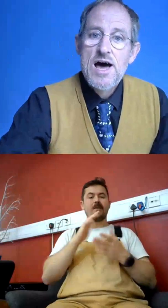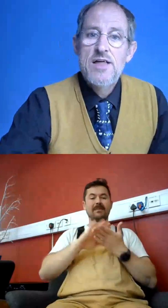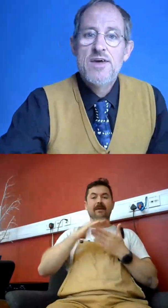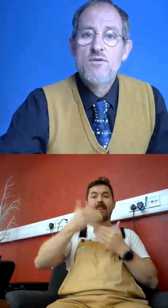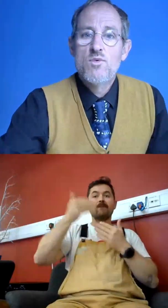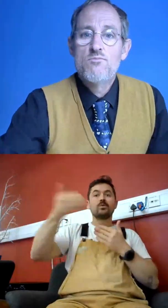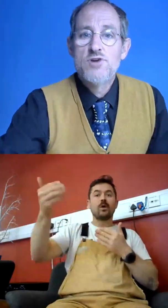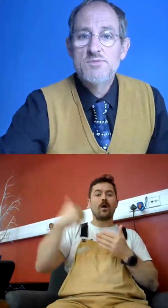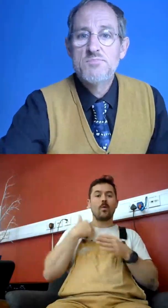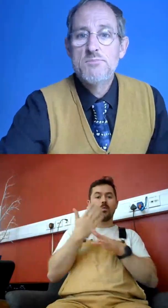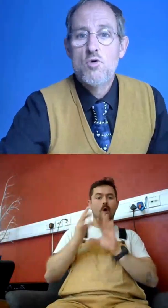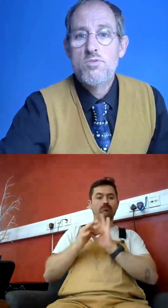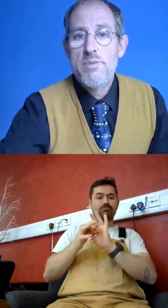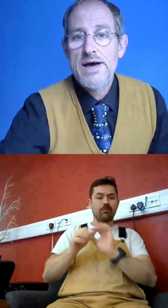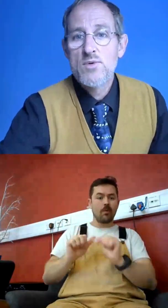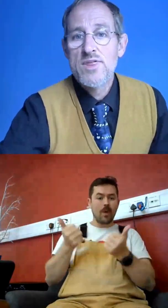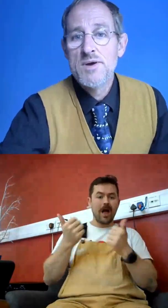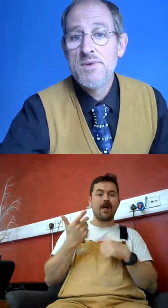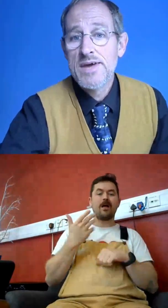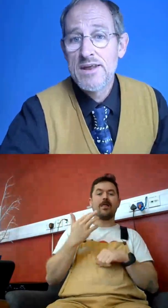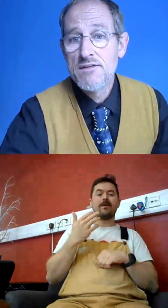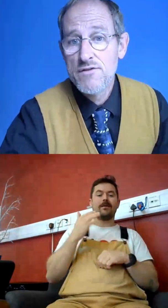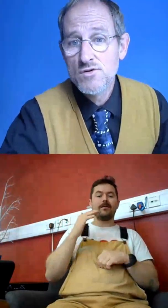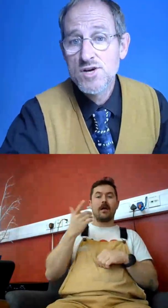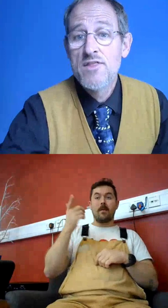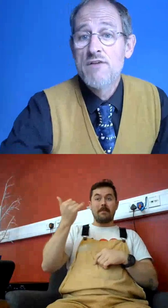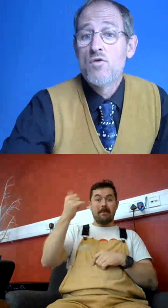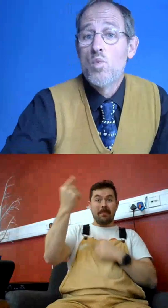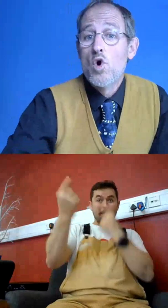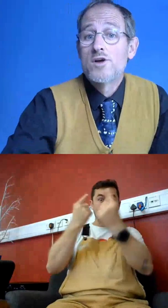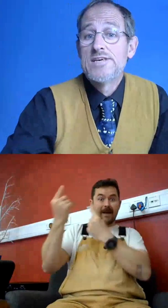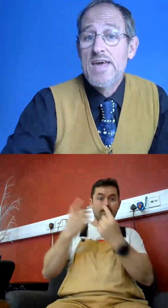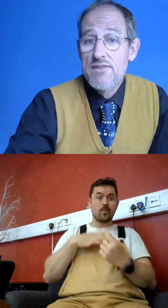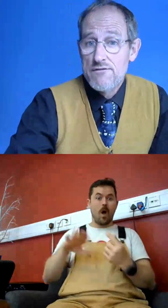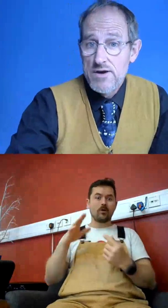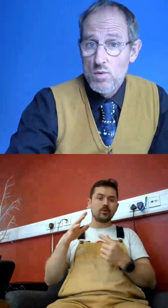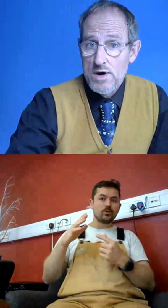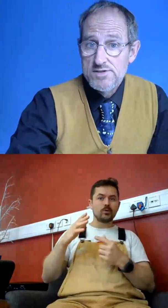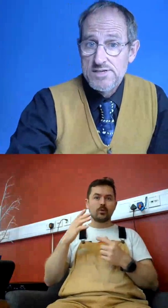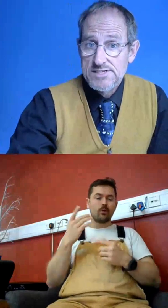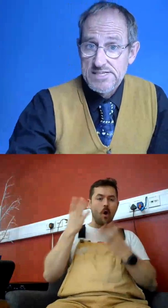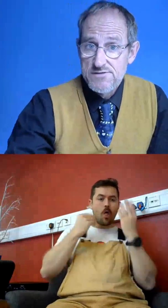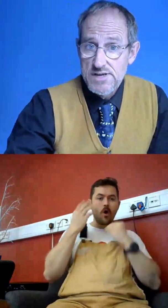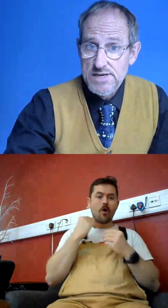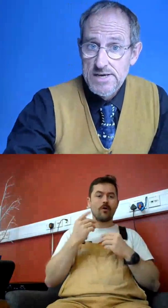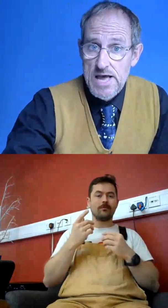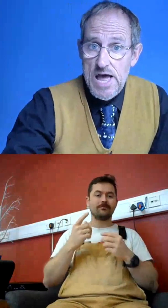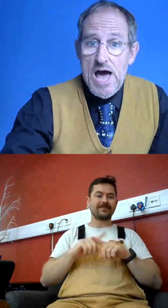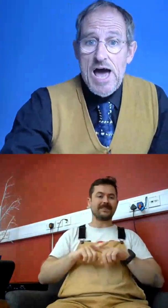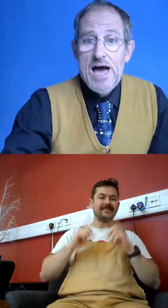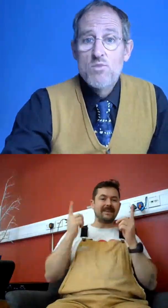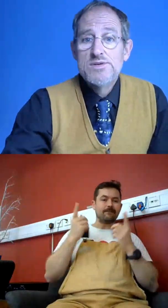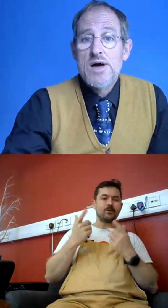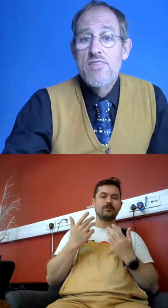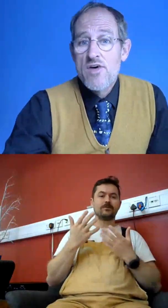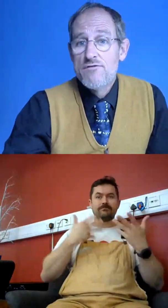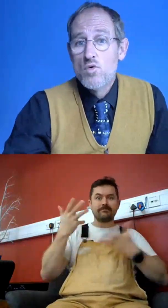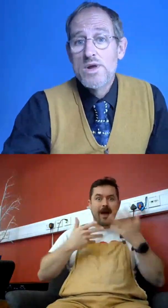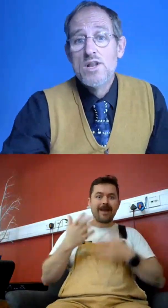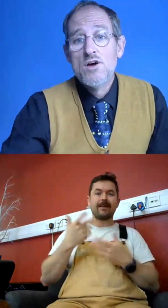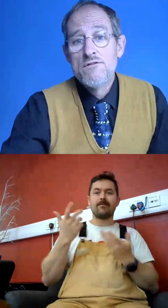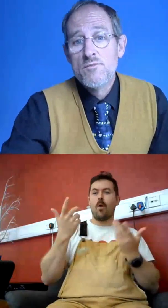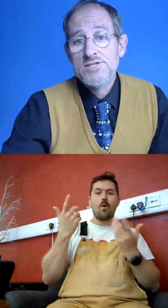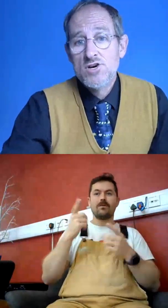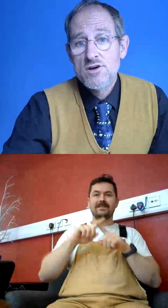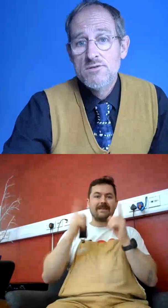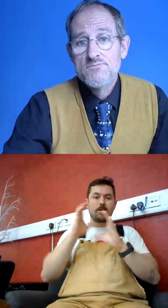person, and they would perhaps be more prepared when they meet me again in the future, and therefore work together very well, successfully. And